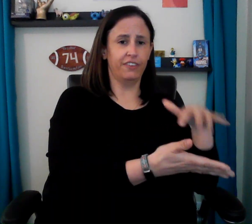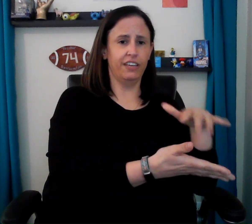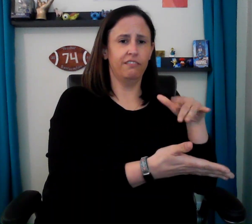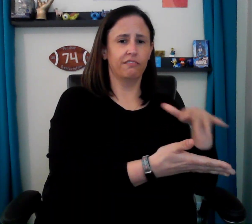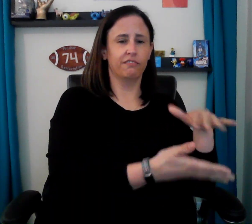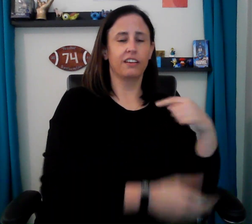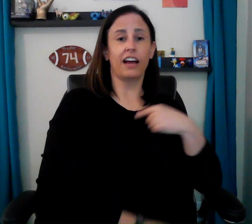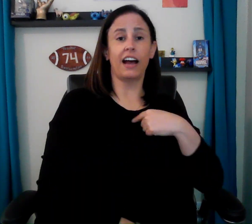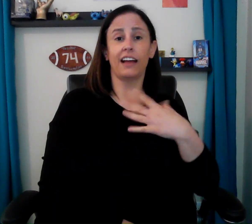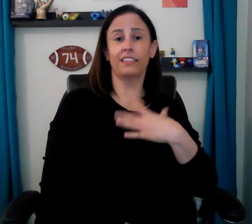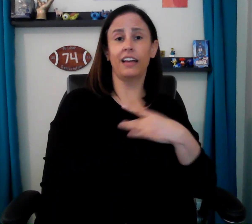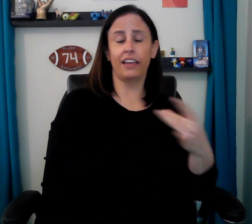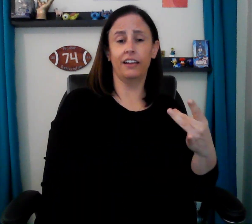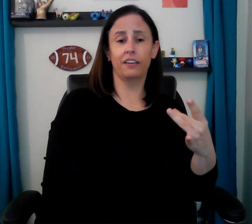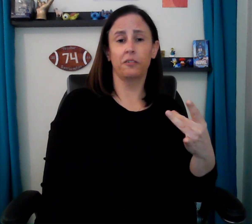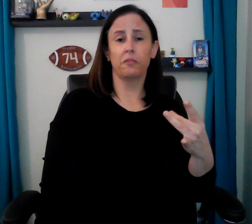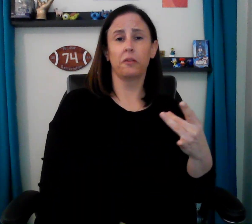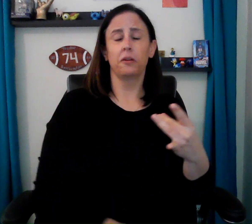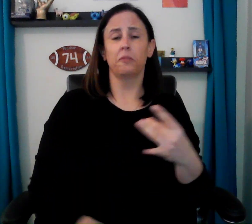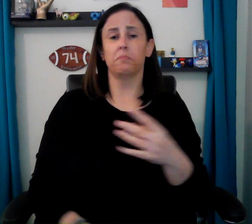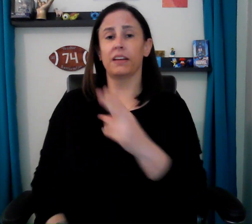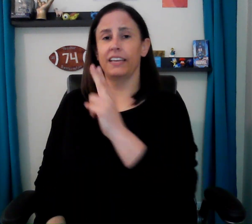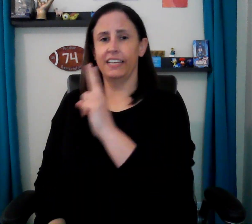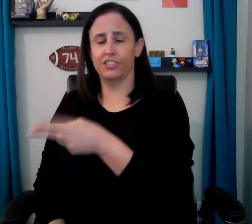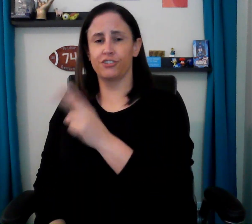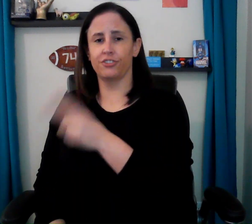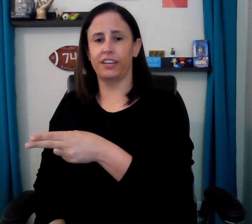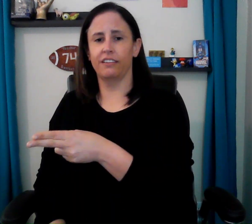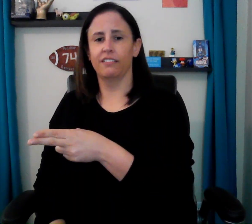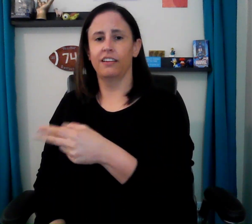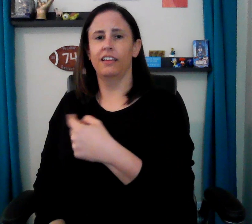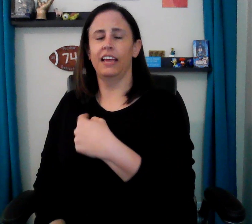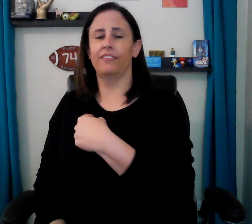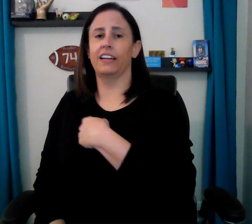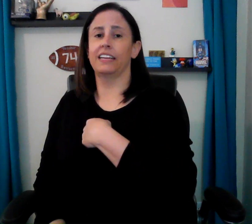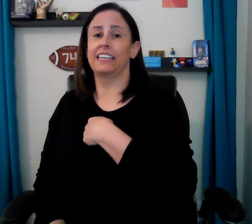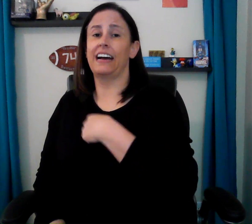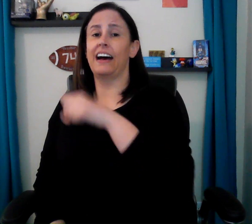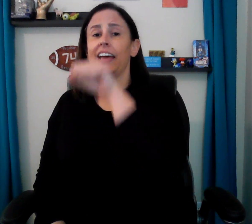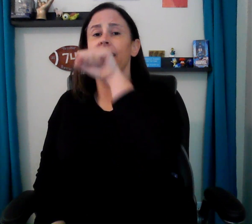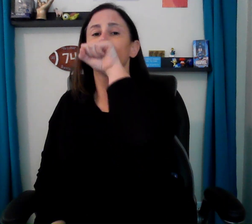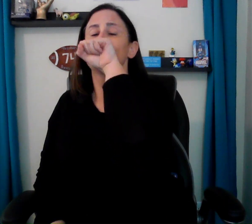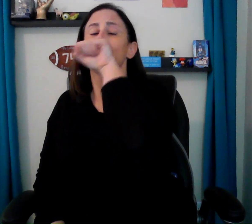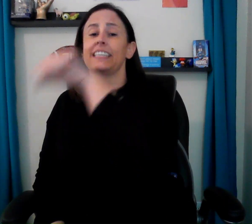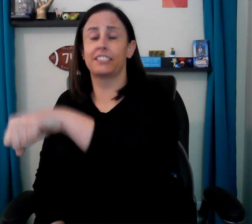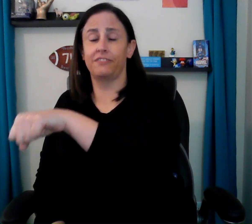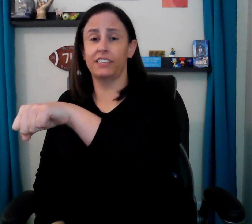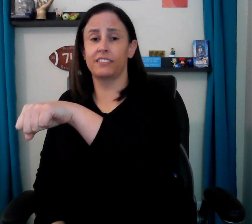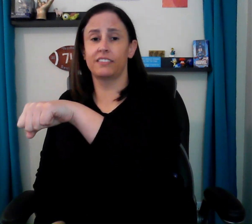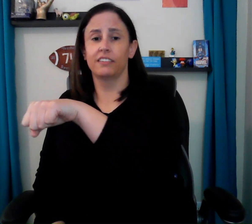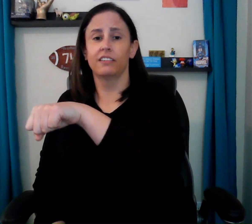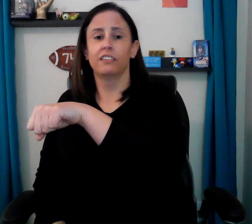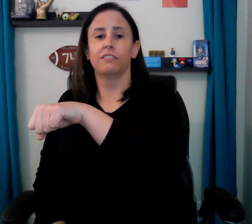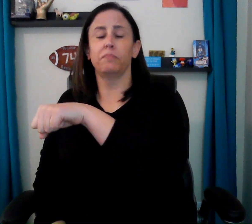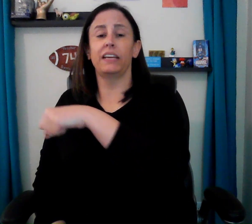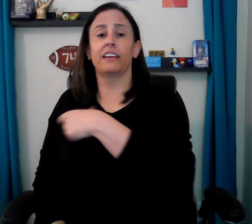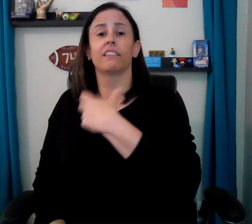Geography, I like, but history, and then I did kiss fist, meaning I